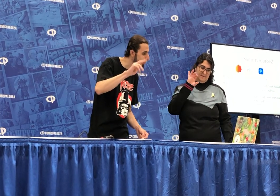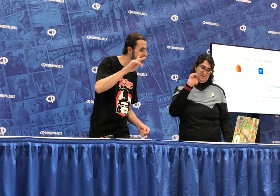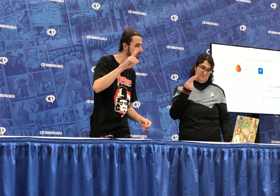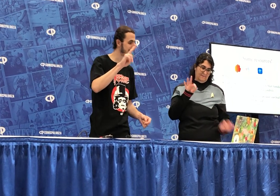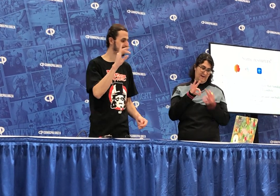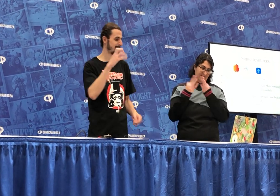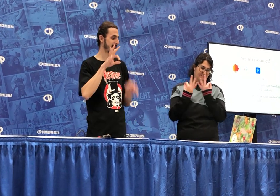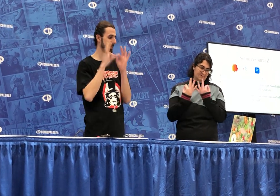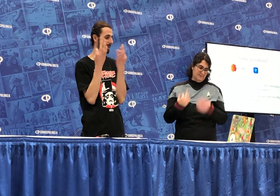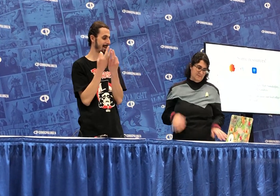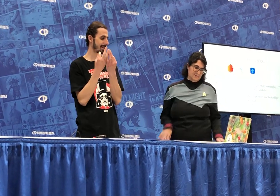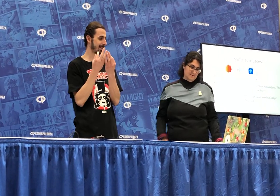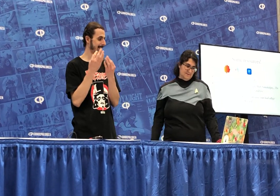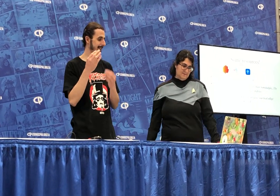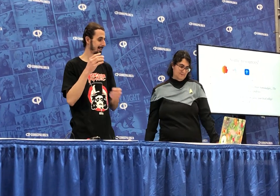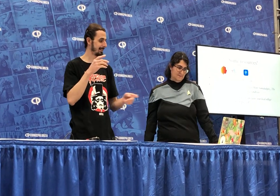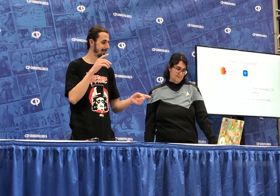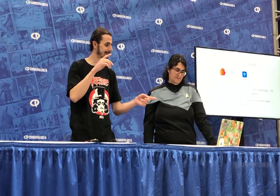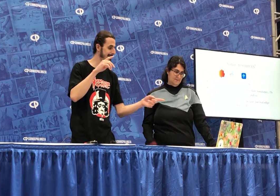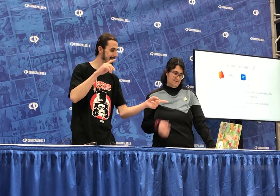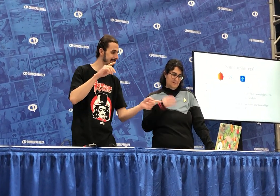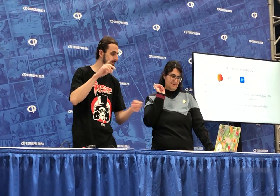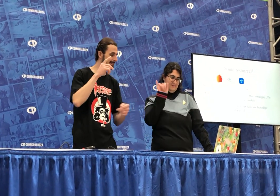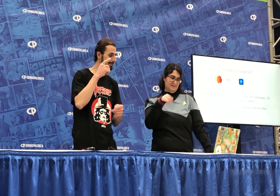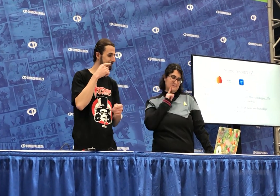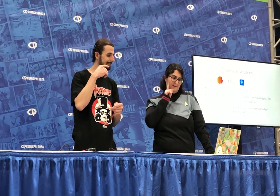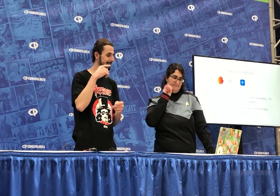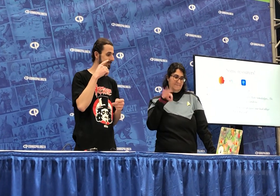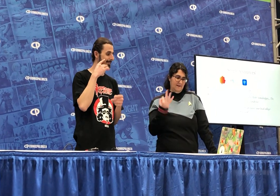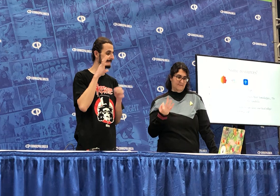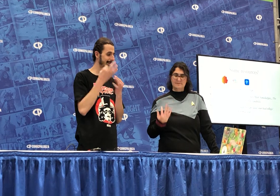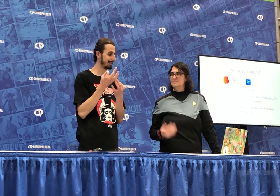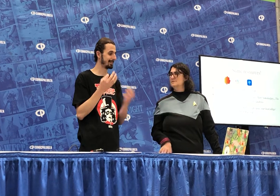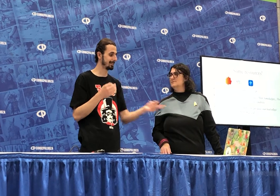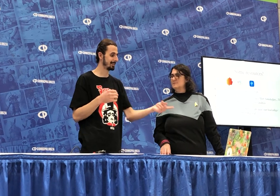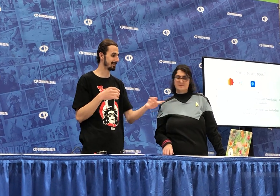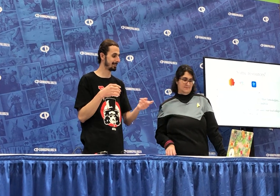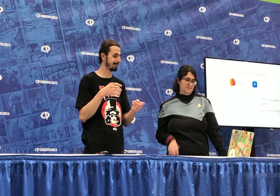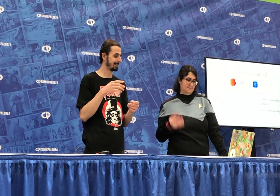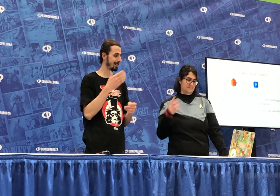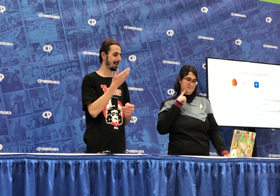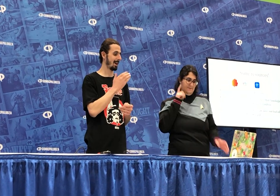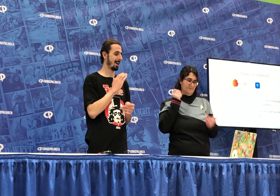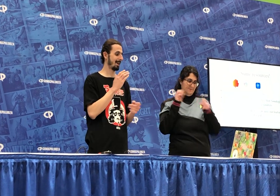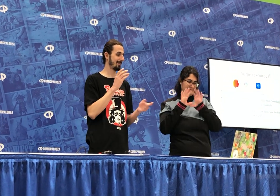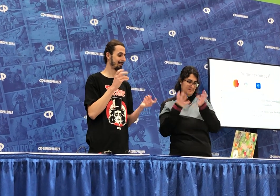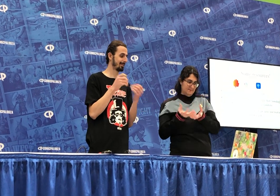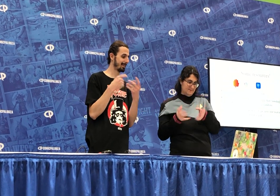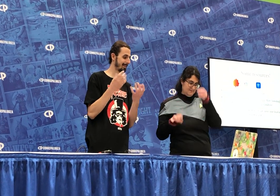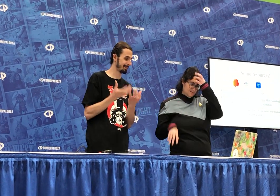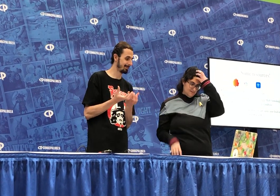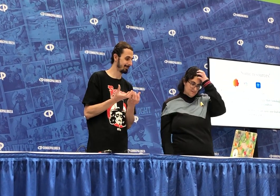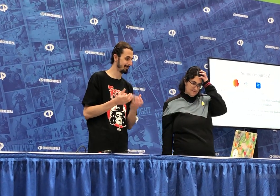Let's see, the Vix Fam. It's a family who has video content. That Deaf Family, same thing. Our Signed